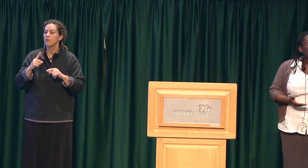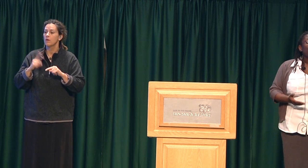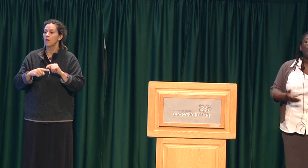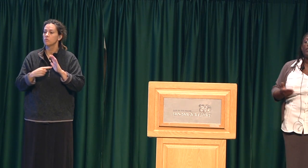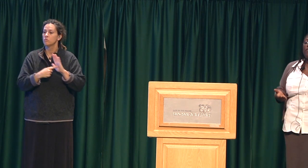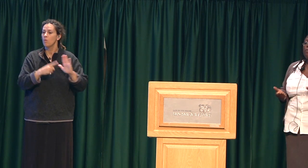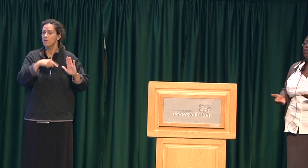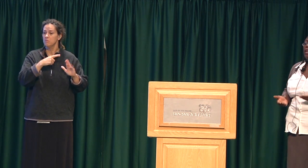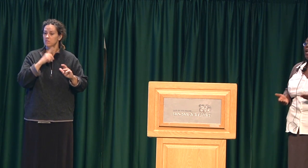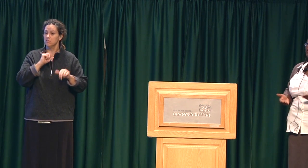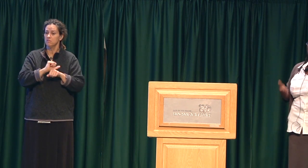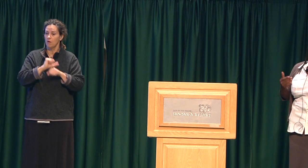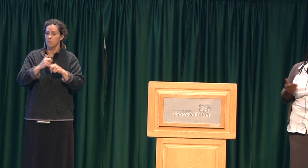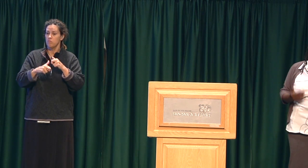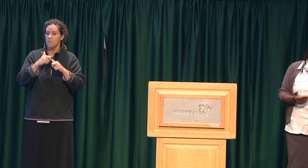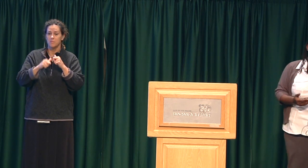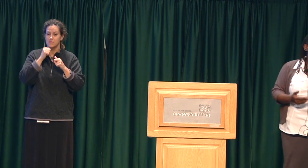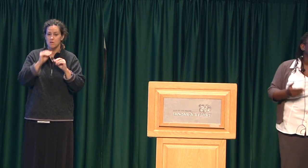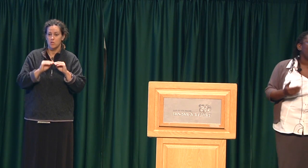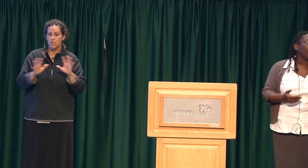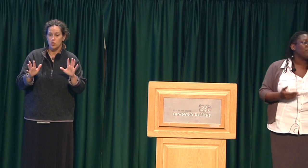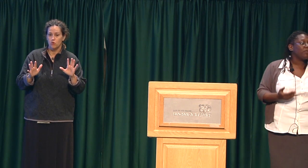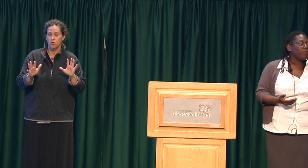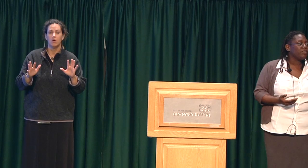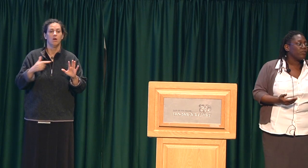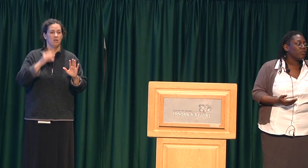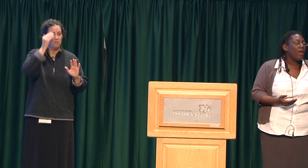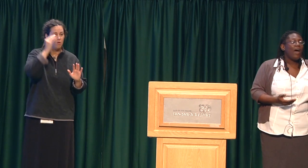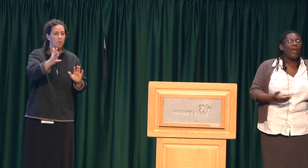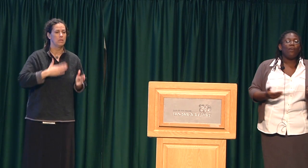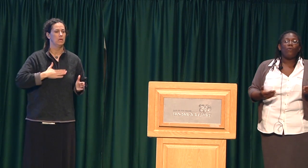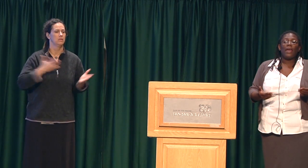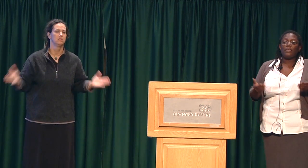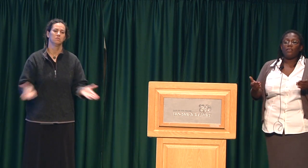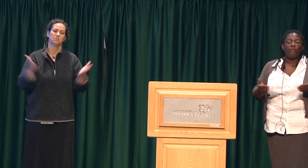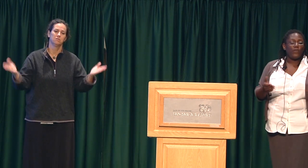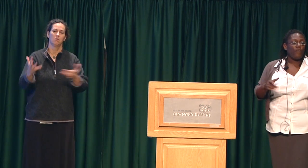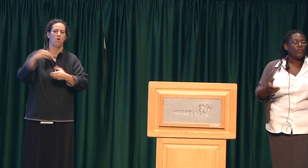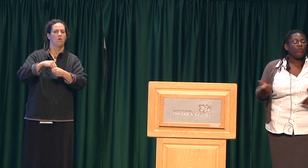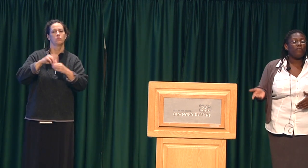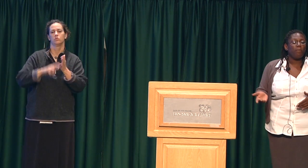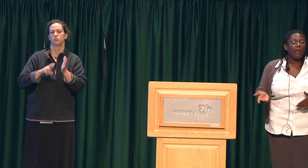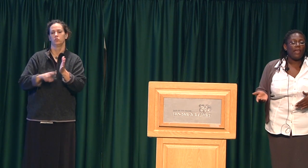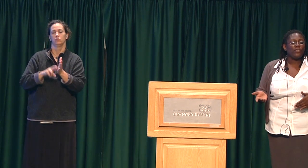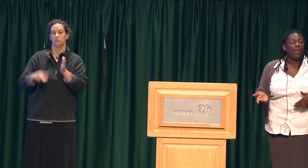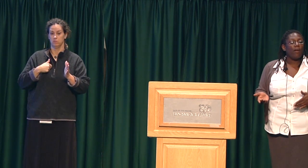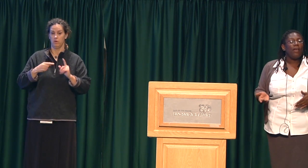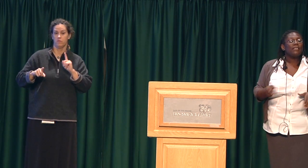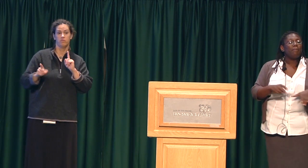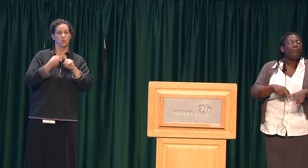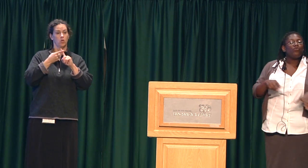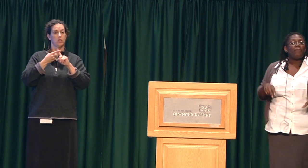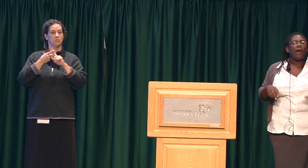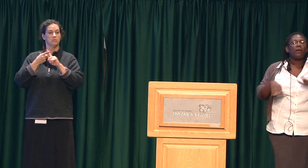services. So for the deaf community, I say do not hesitate to get involved with some of the research. I know when I did the first focus group of medication